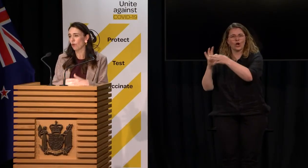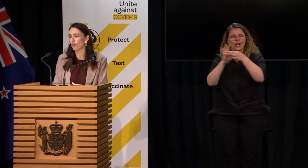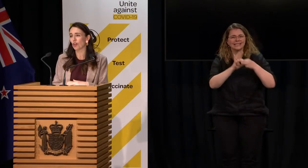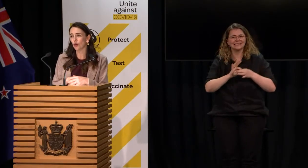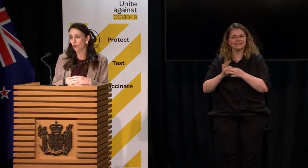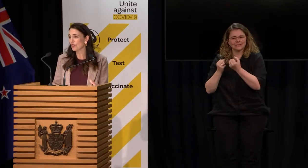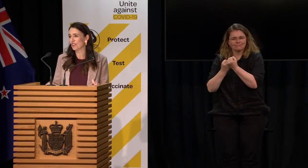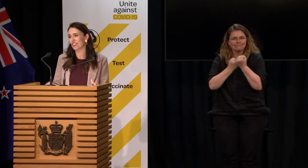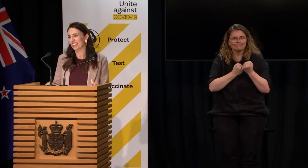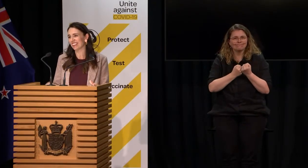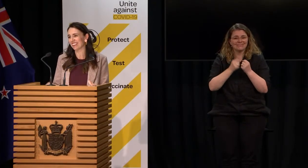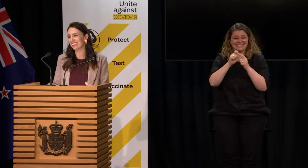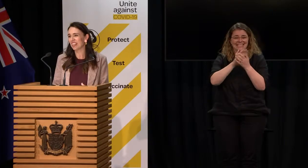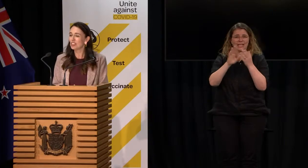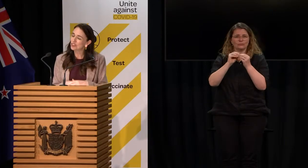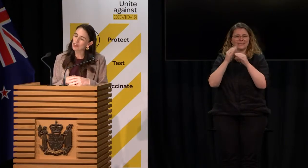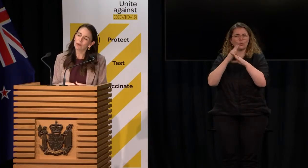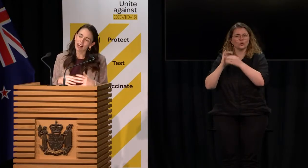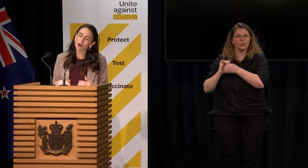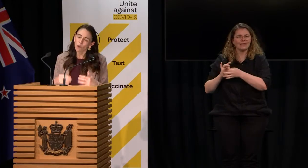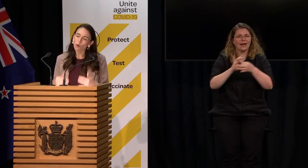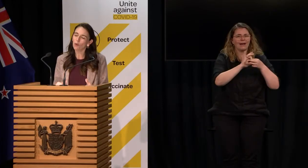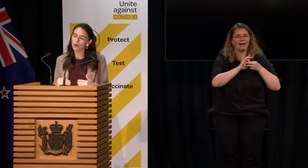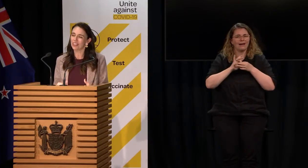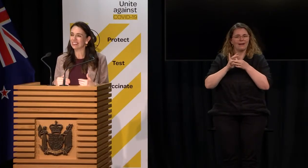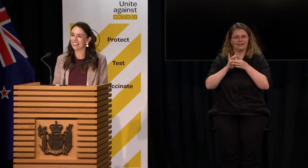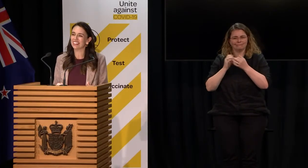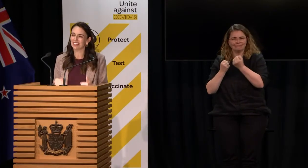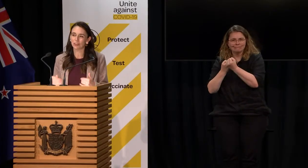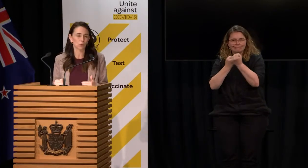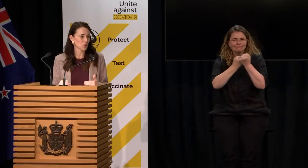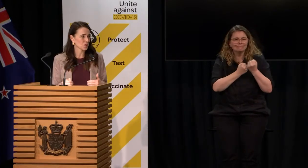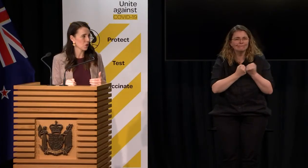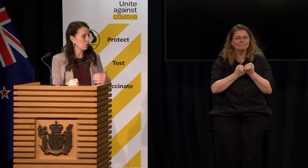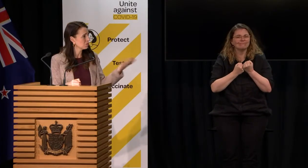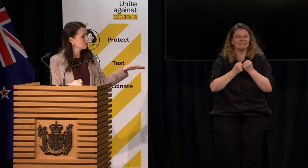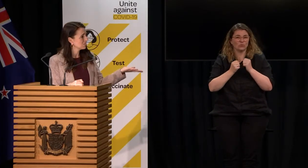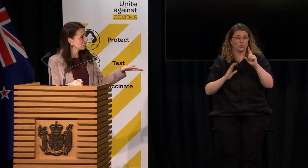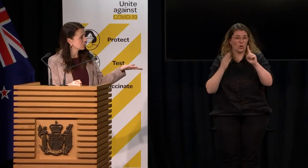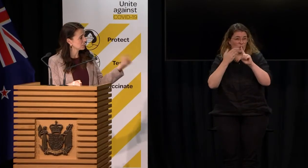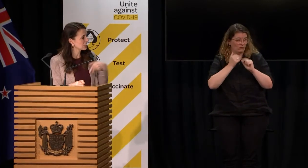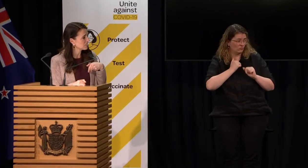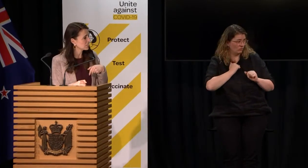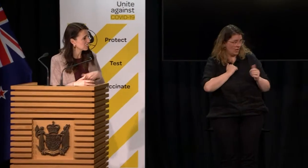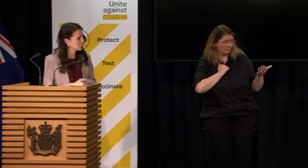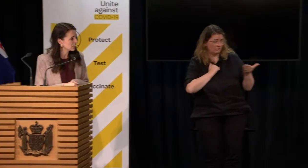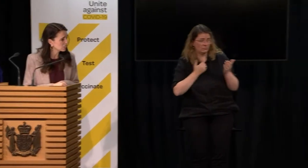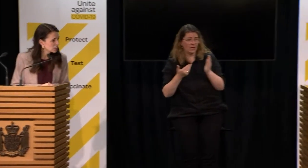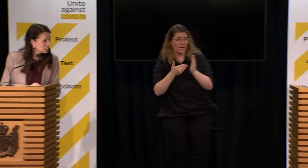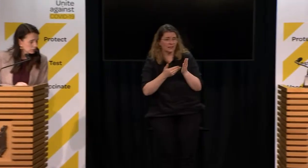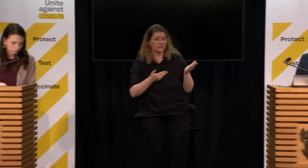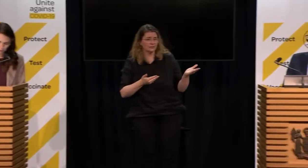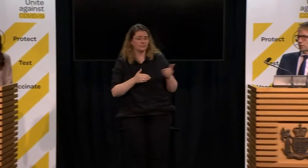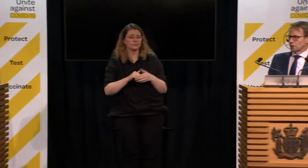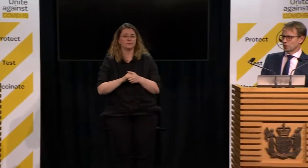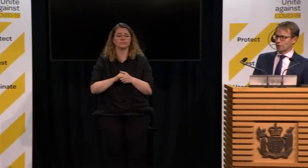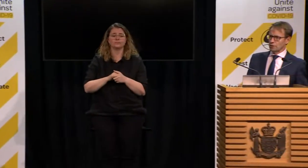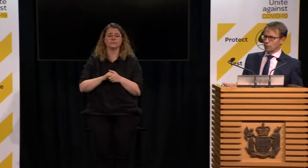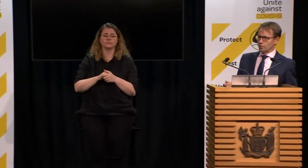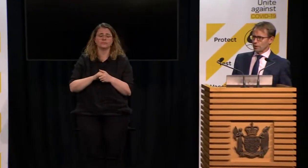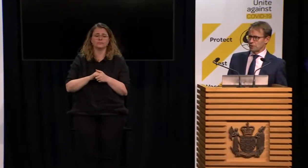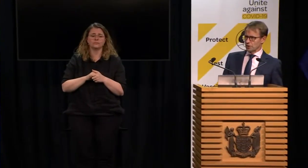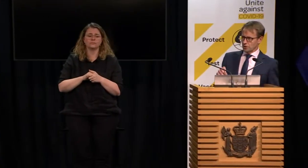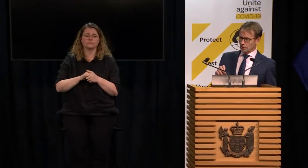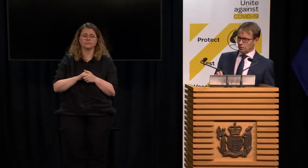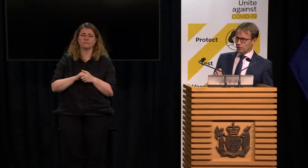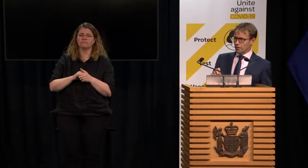activity that we want across New Zealand, so that we are all working together towards this goal. Did you have anything further on that? Look, just to add